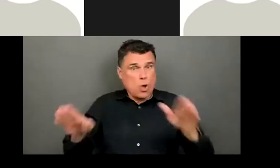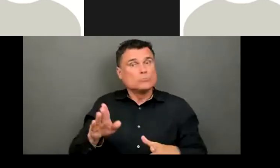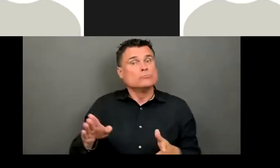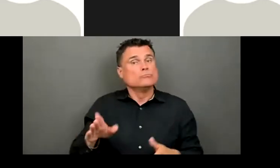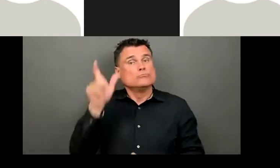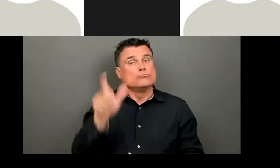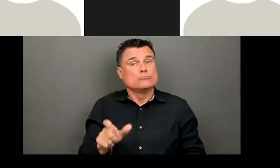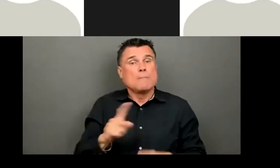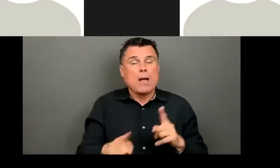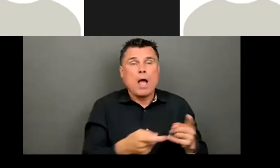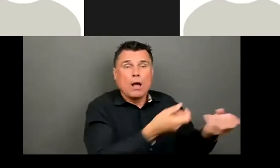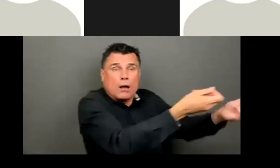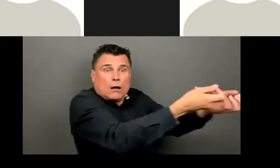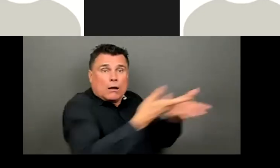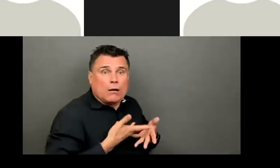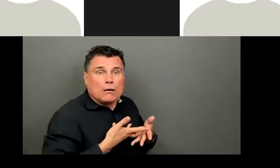until